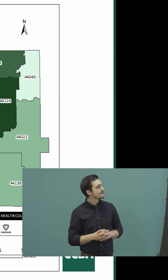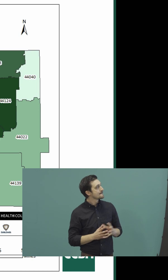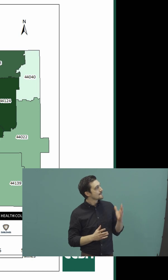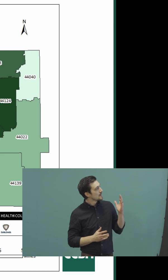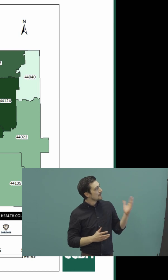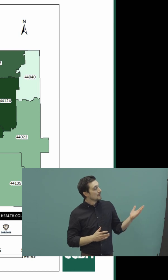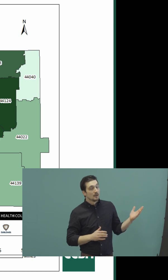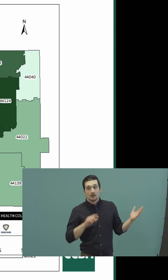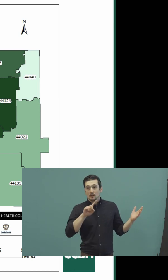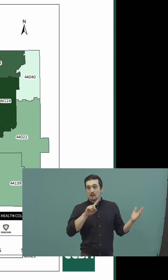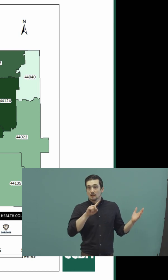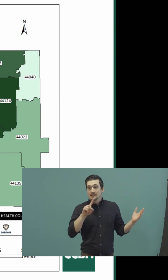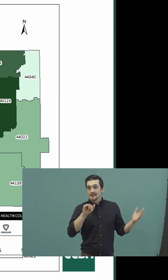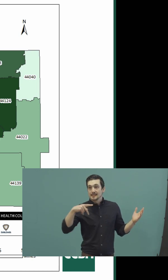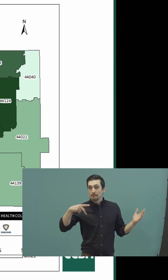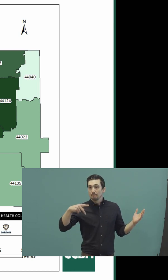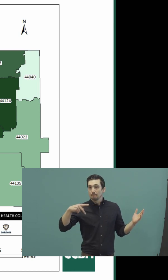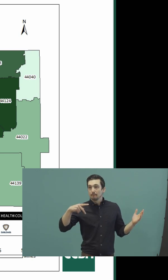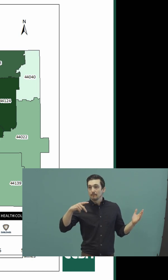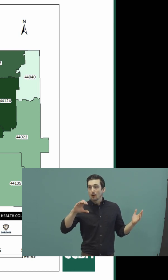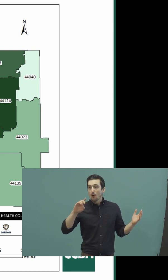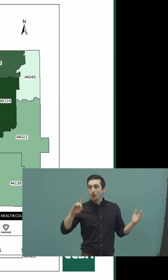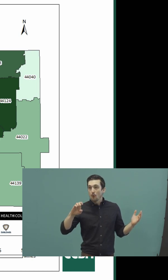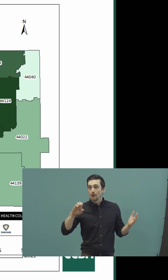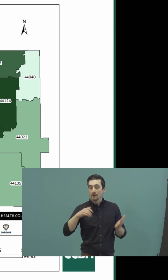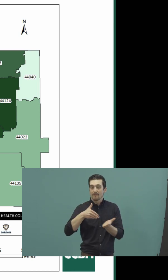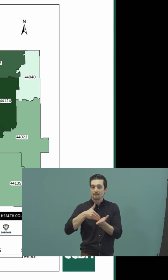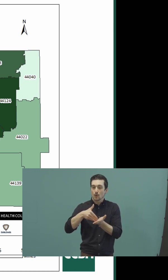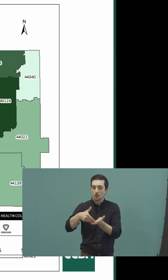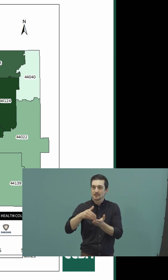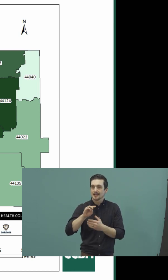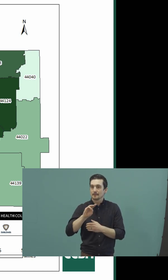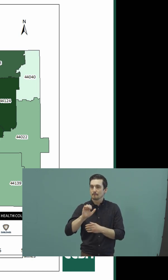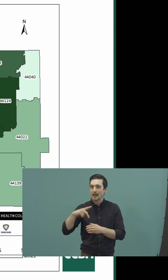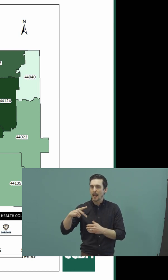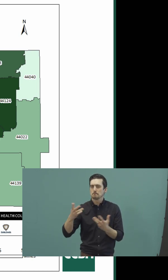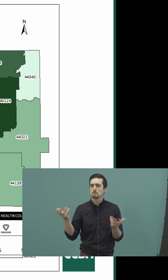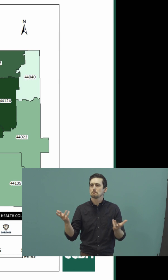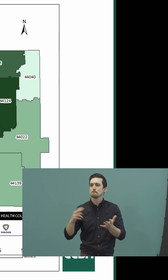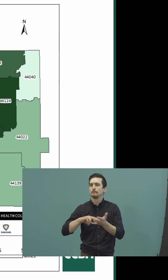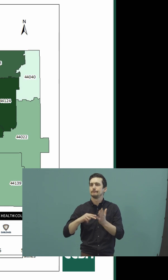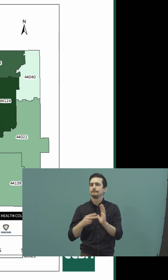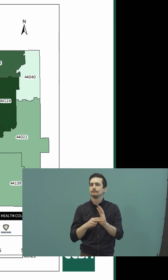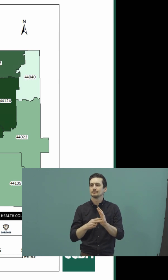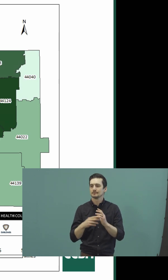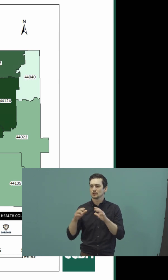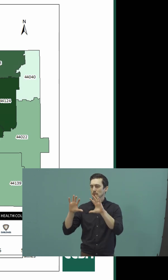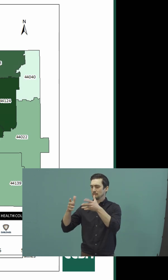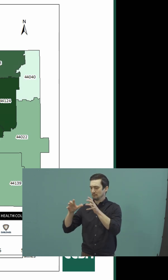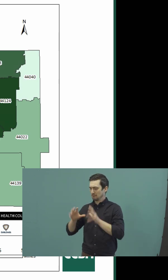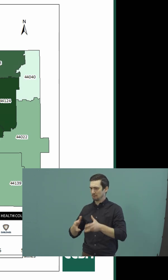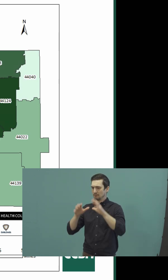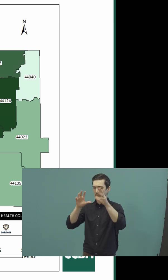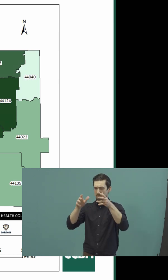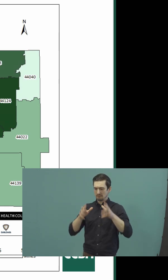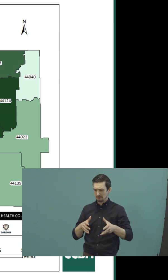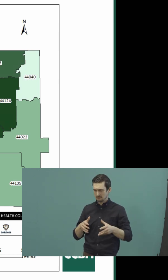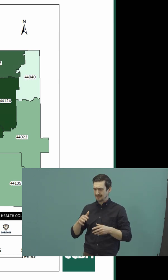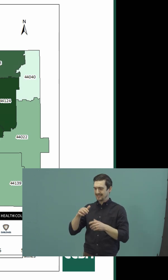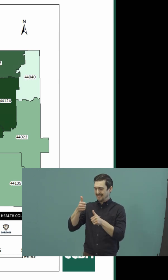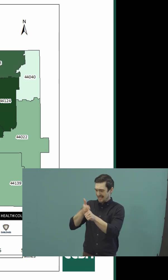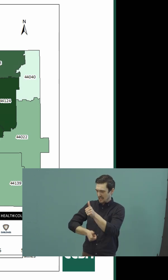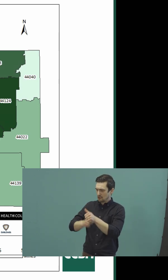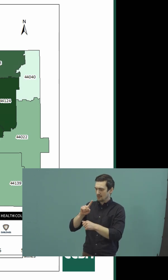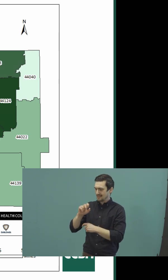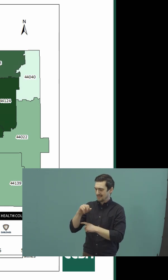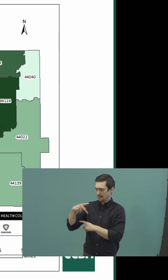This is the zip code frequency map, and that means that's the number of cases in each zip code. This is as the